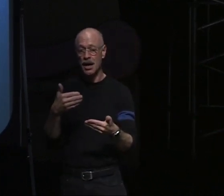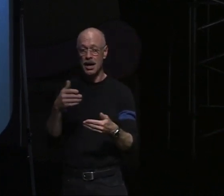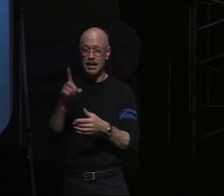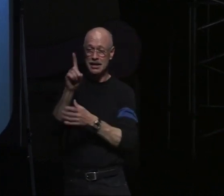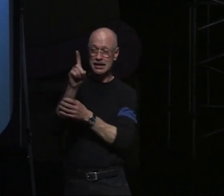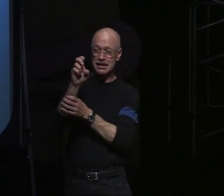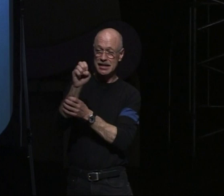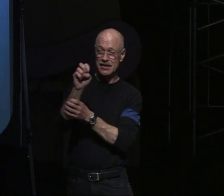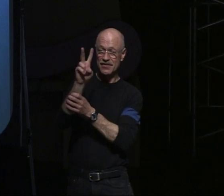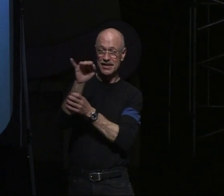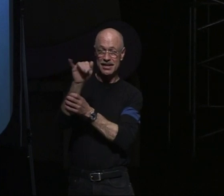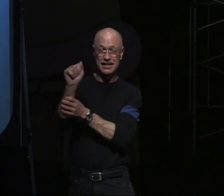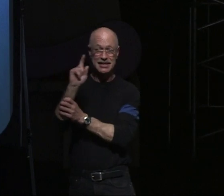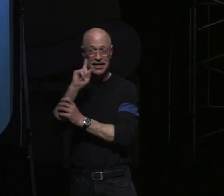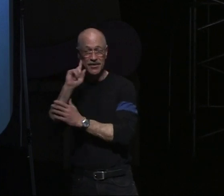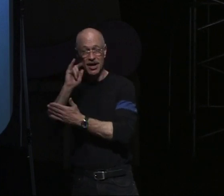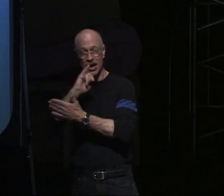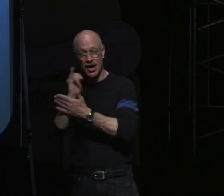artwork.